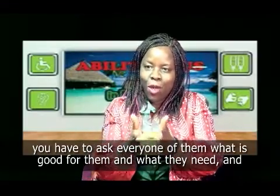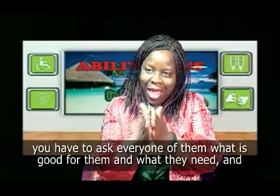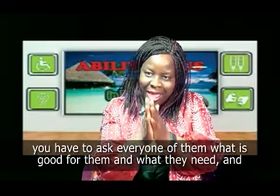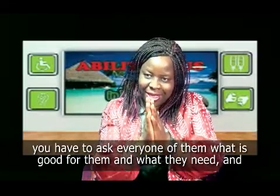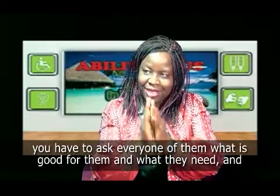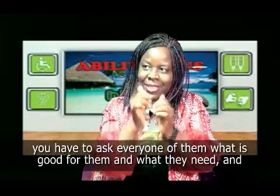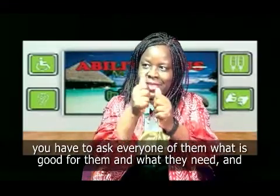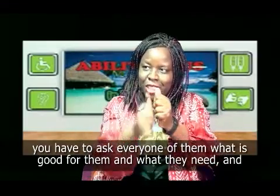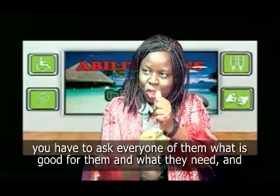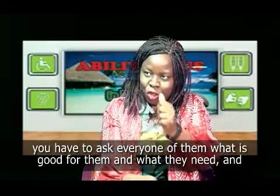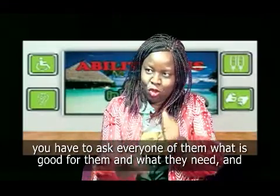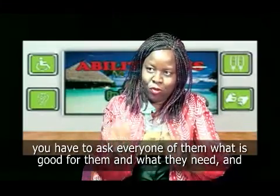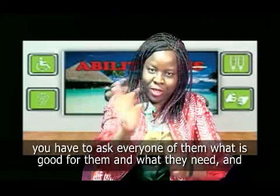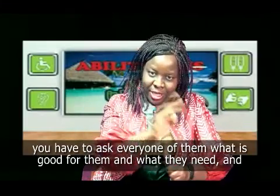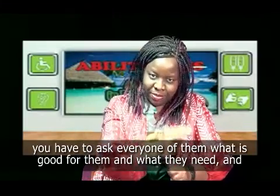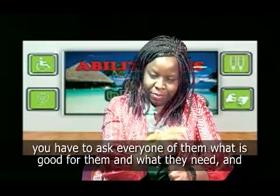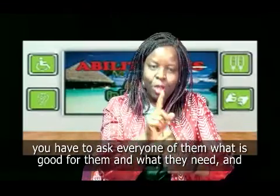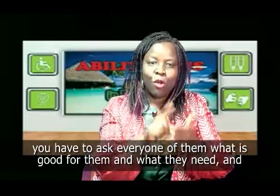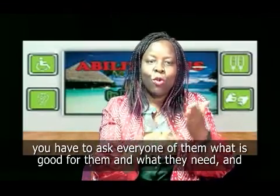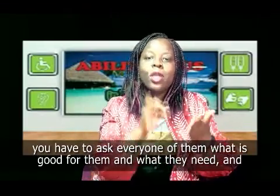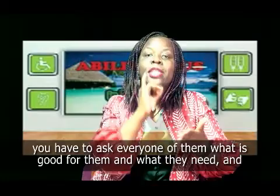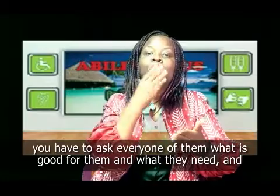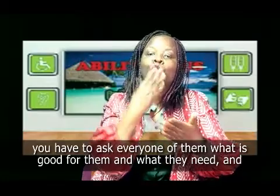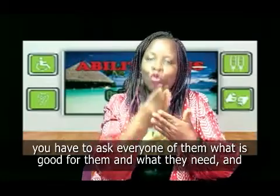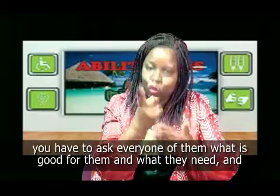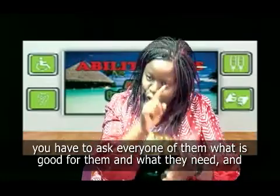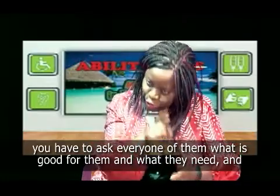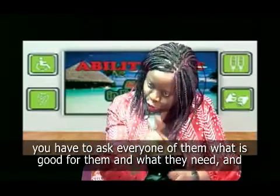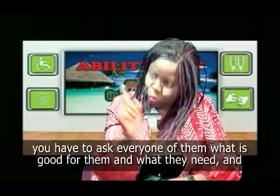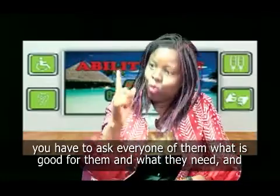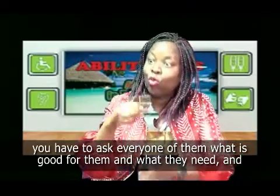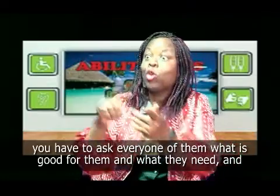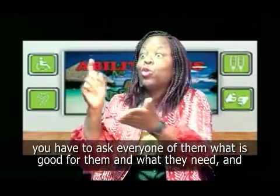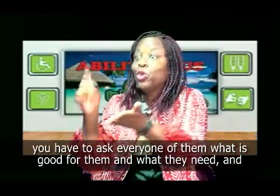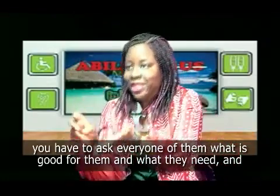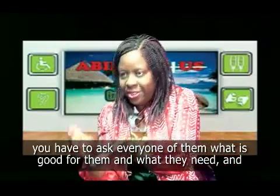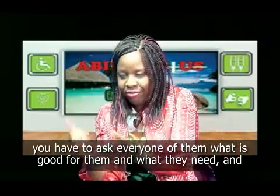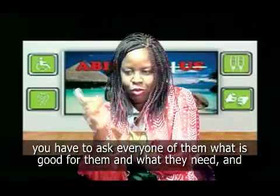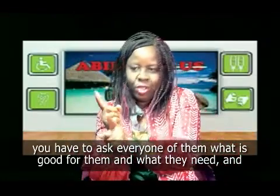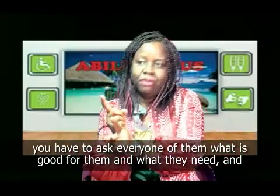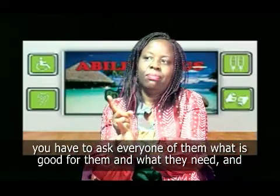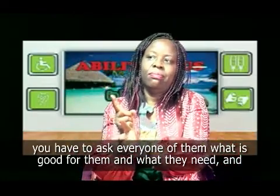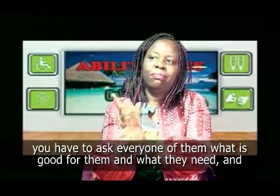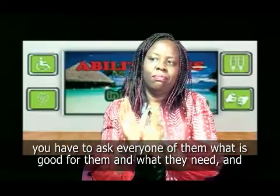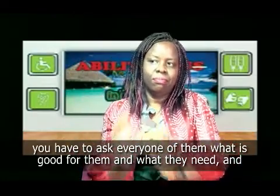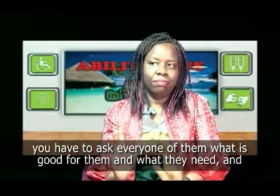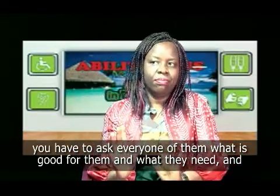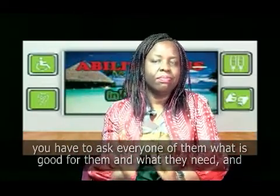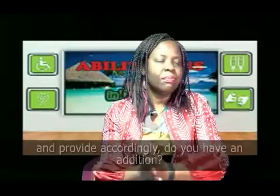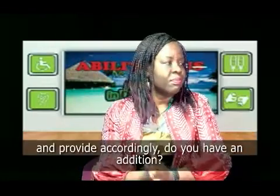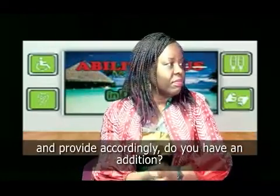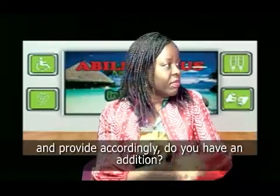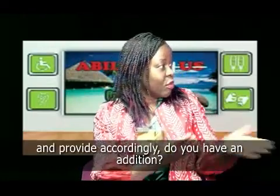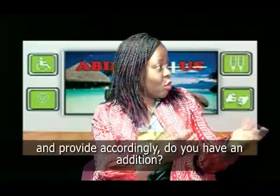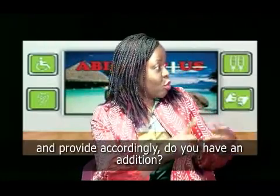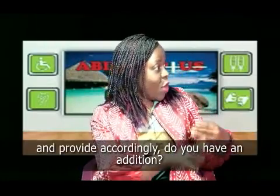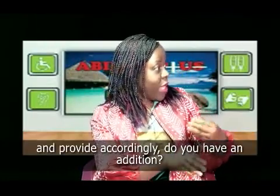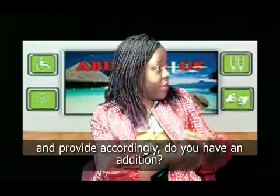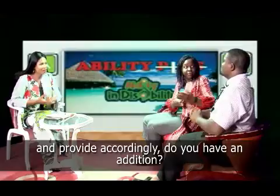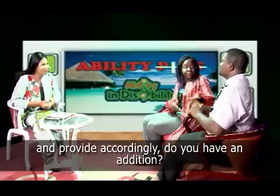You have to ask every one of them what is good for you, what do you need, and provide accordingly.